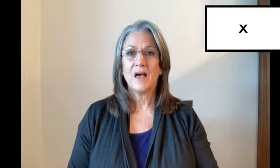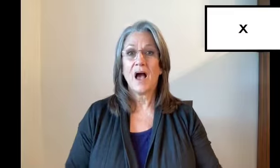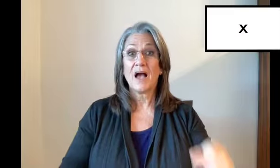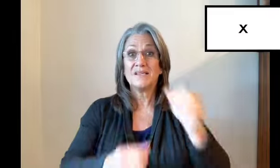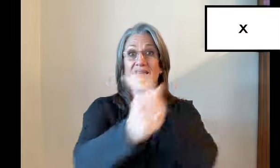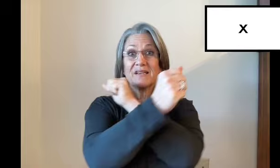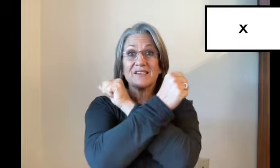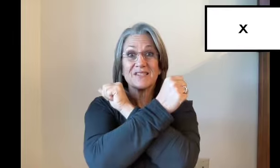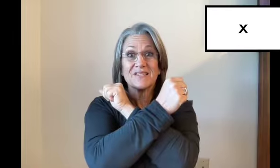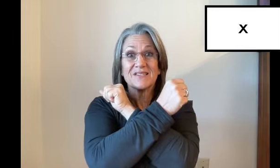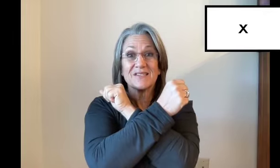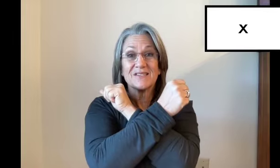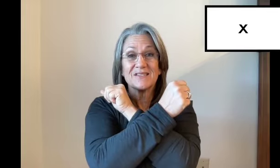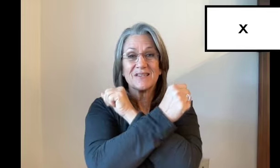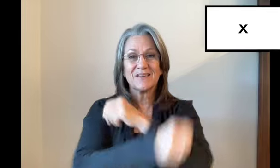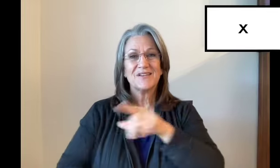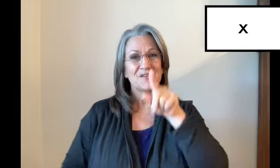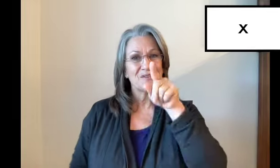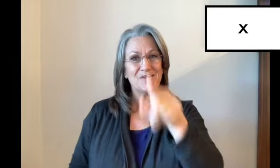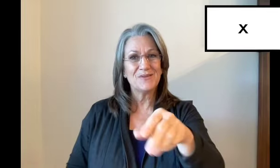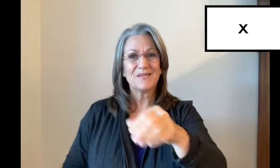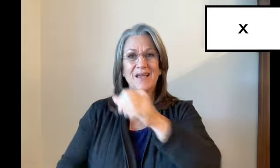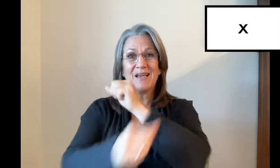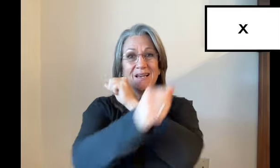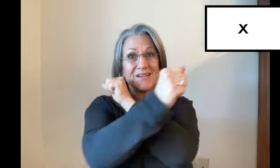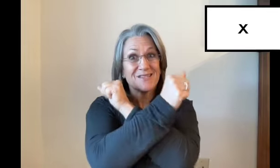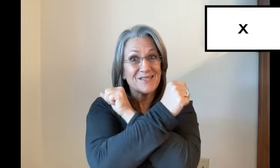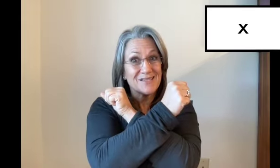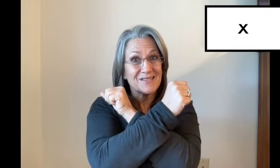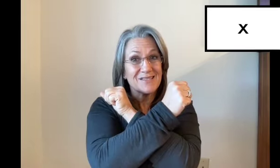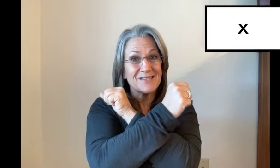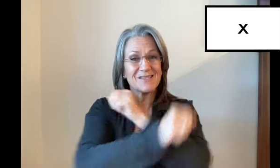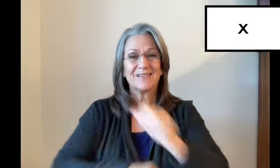I say x. You say x.